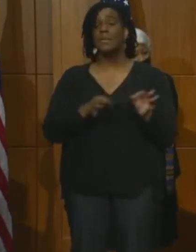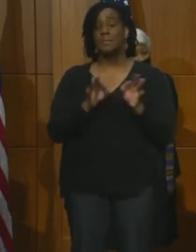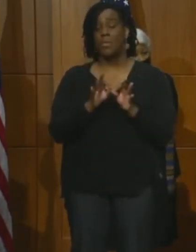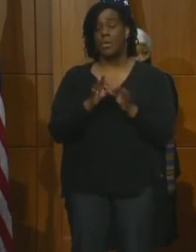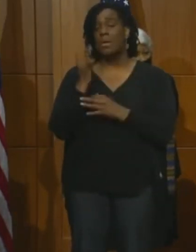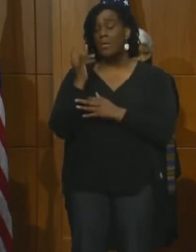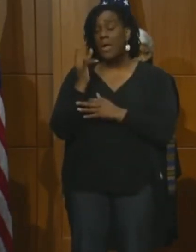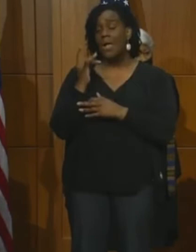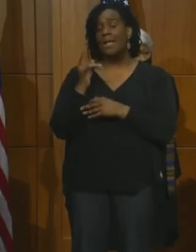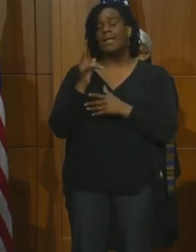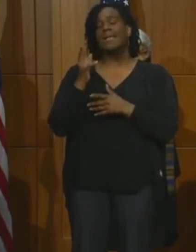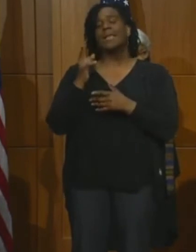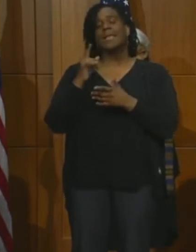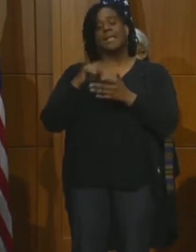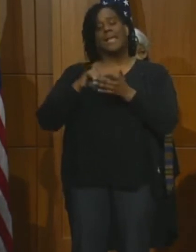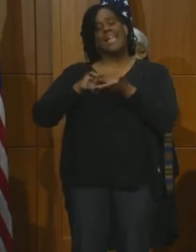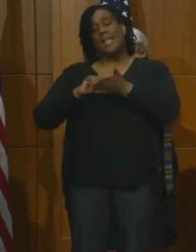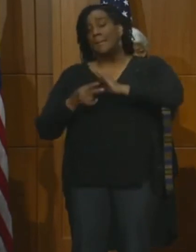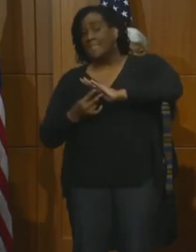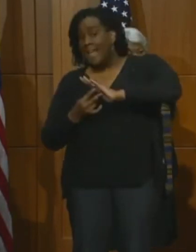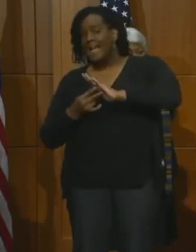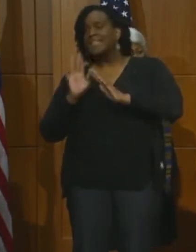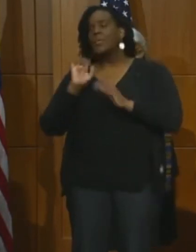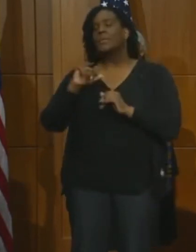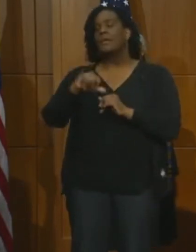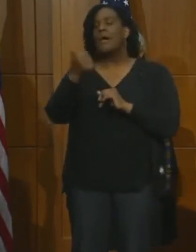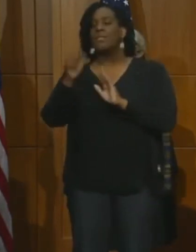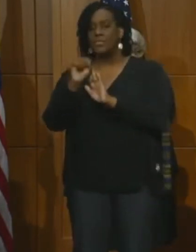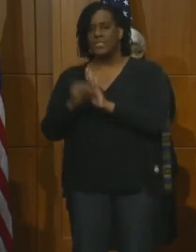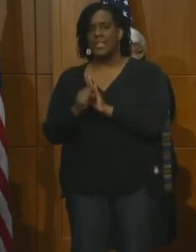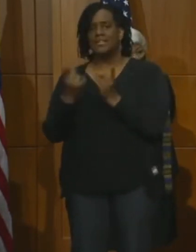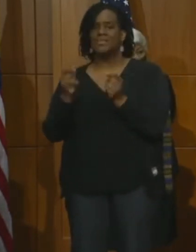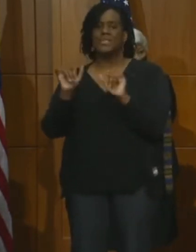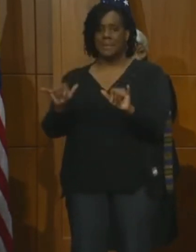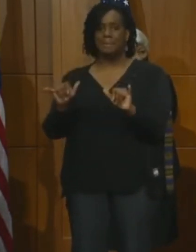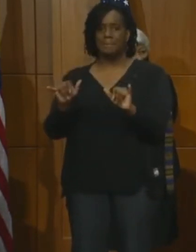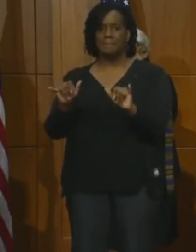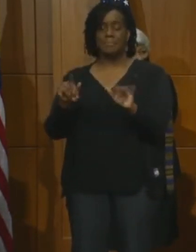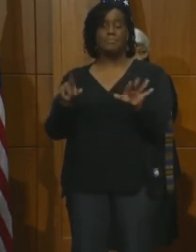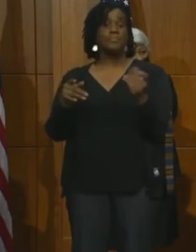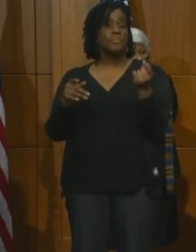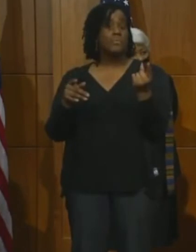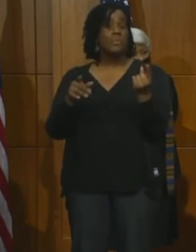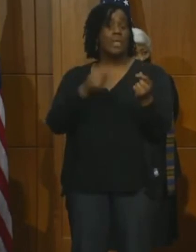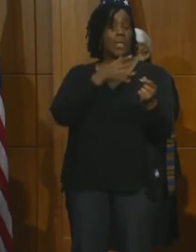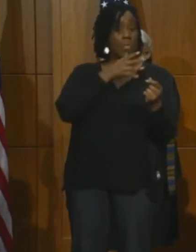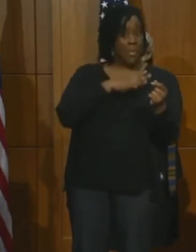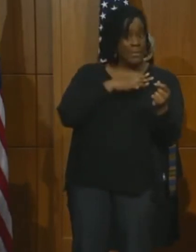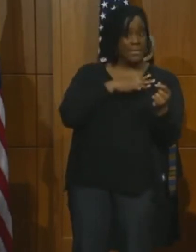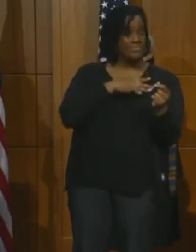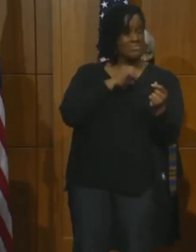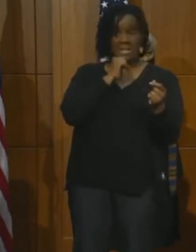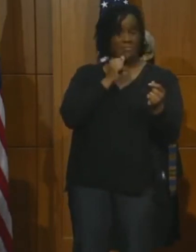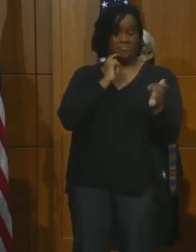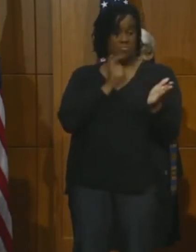will be others to follow, and there will be others to follow. Our women haven't had their day yet.